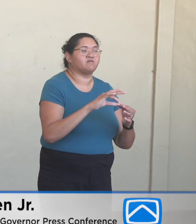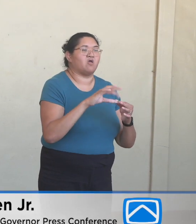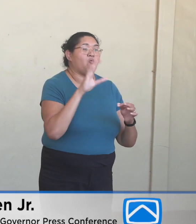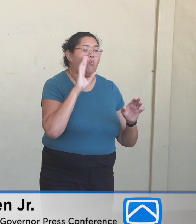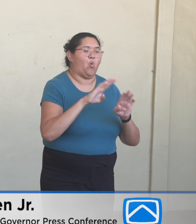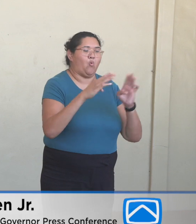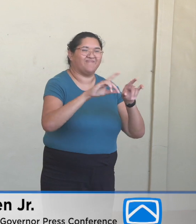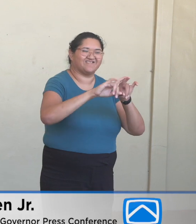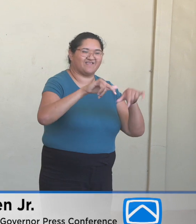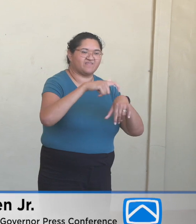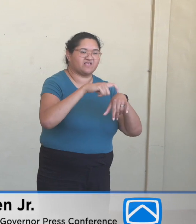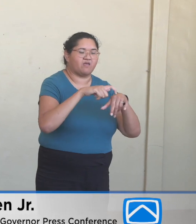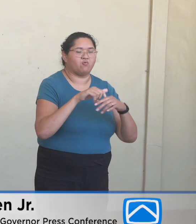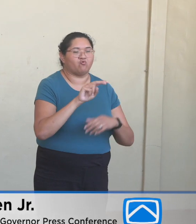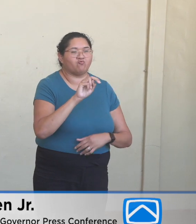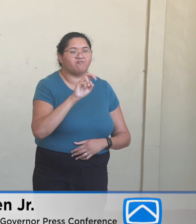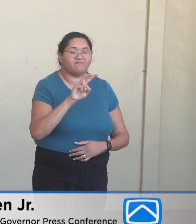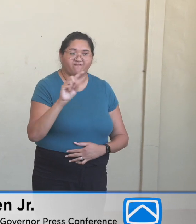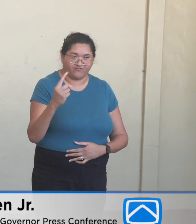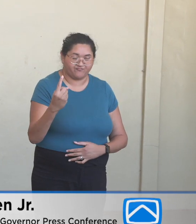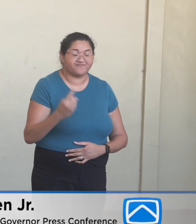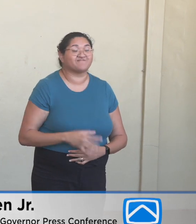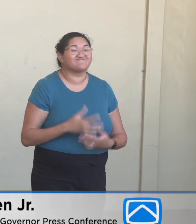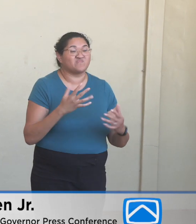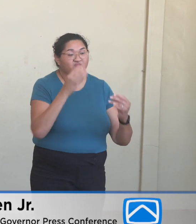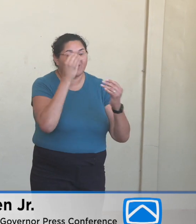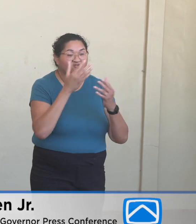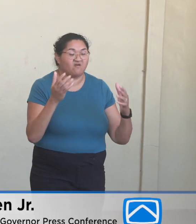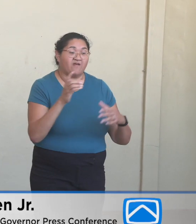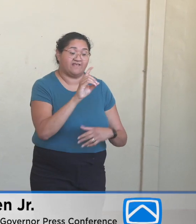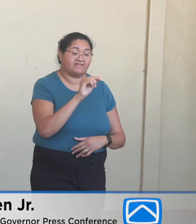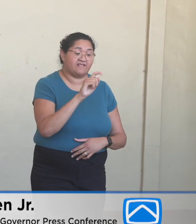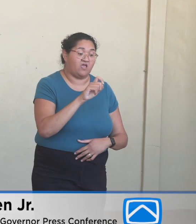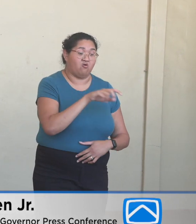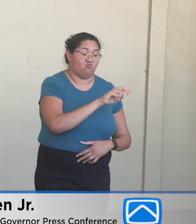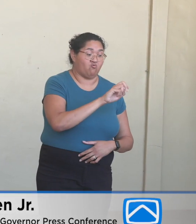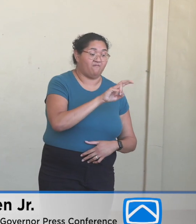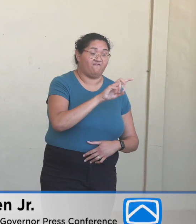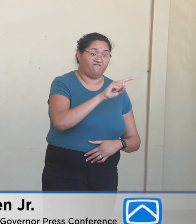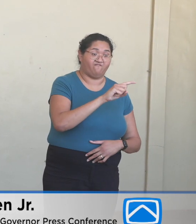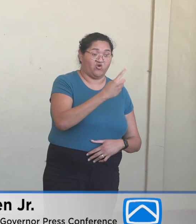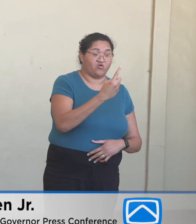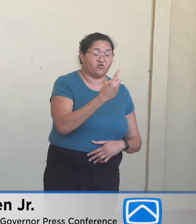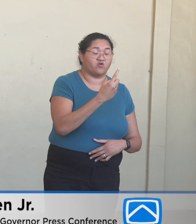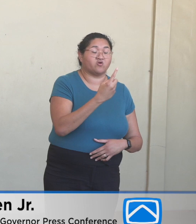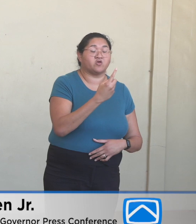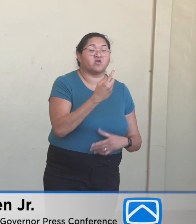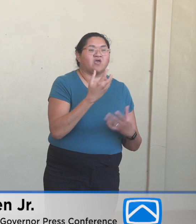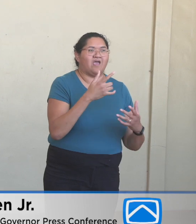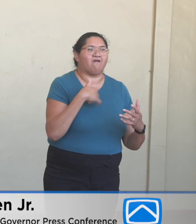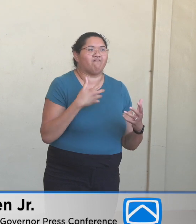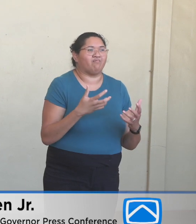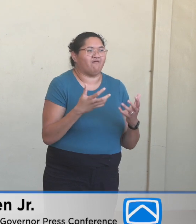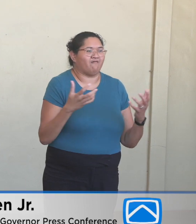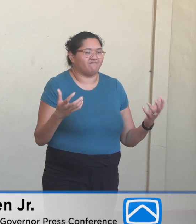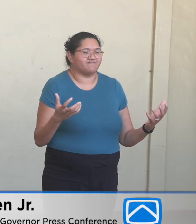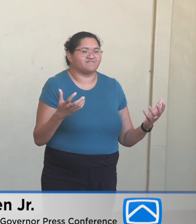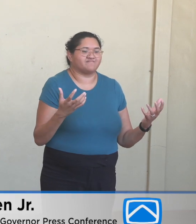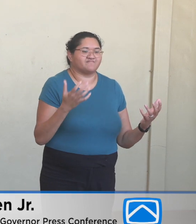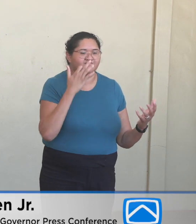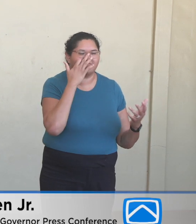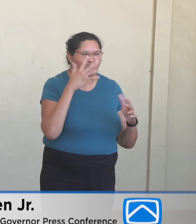at the same time, November 1st. We announced the date of November 1st with a lot